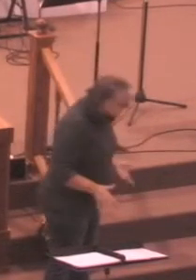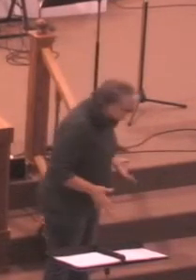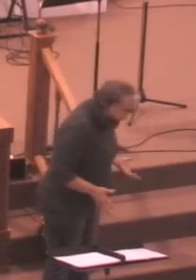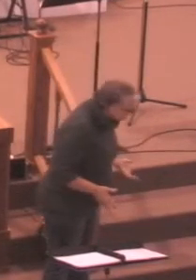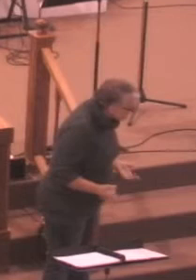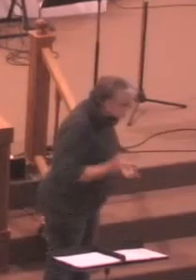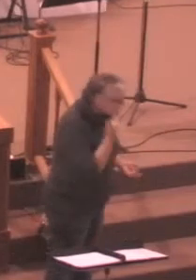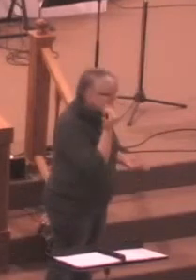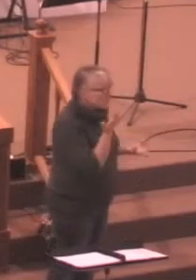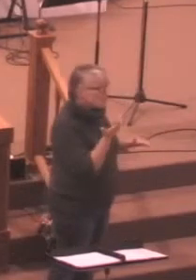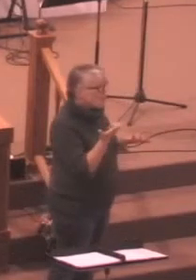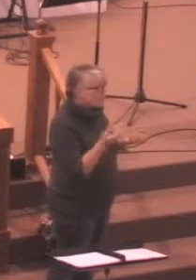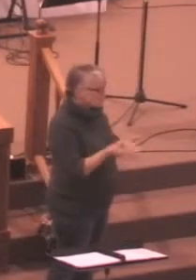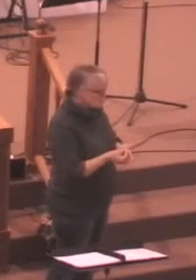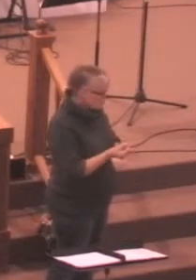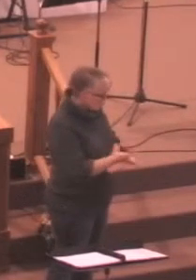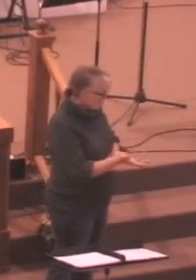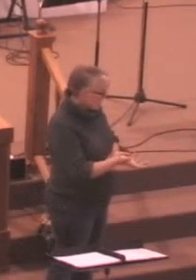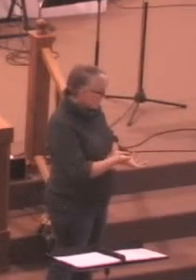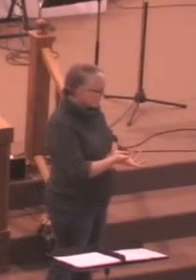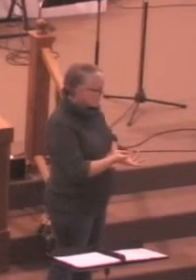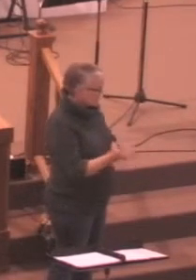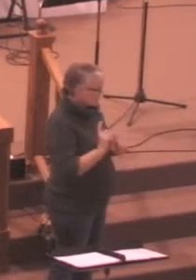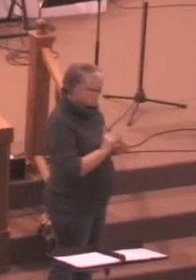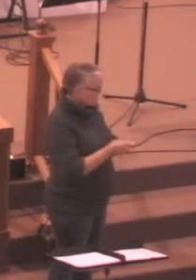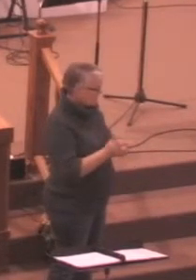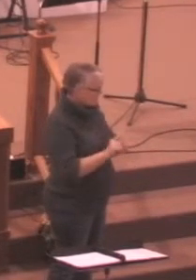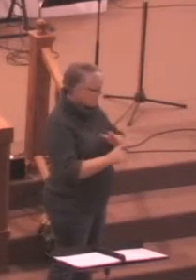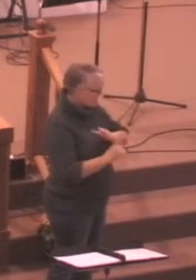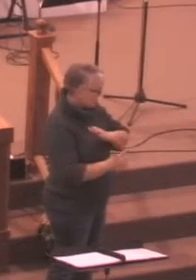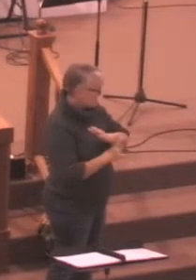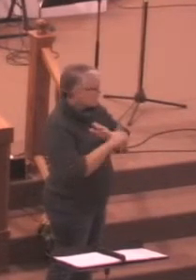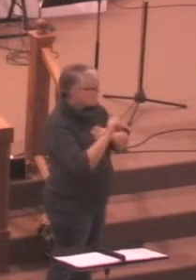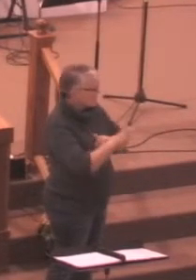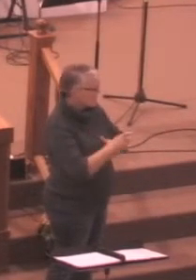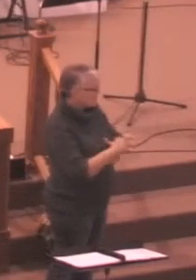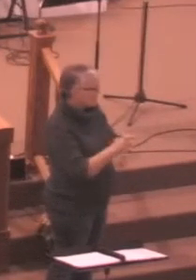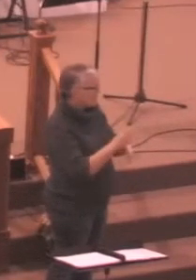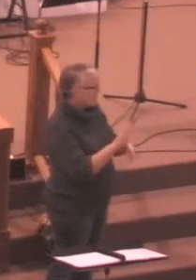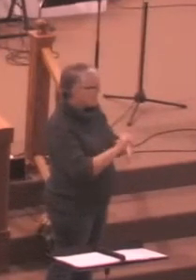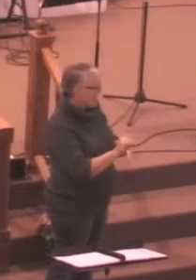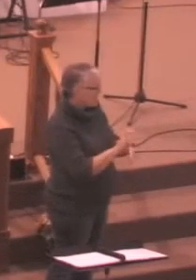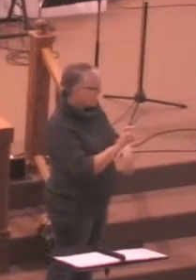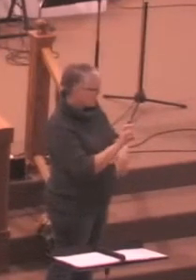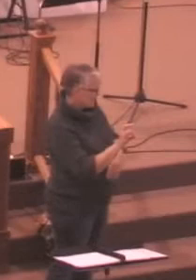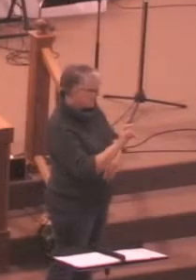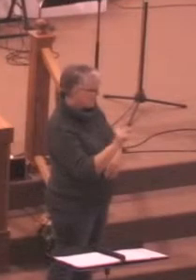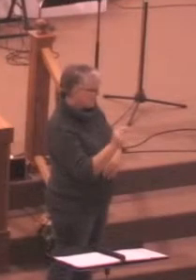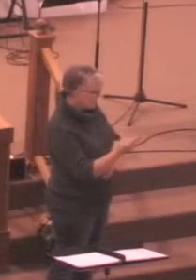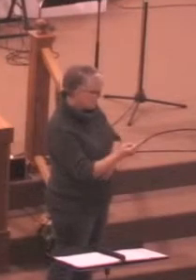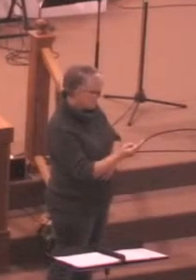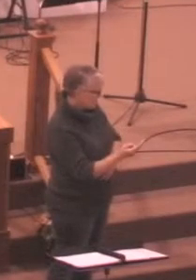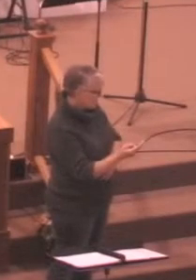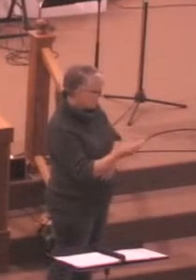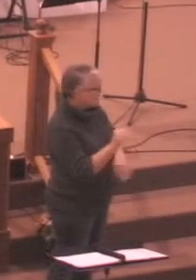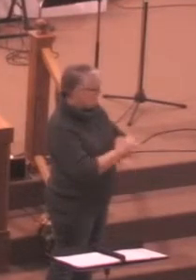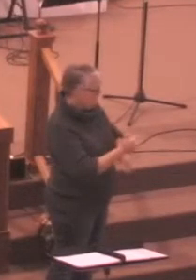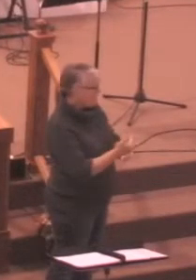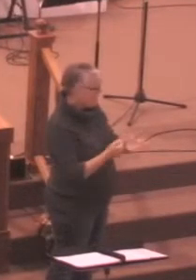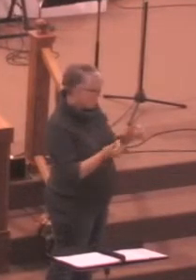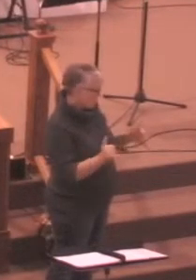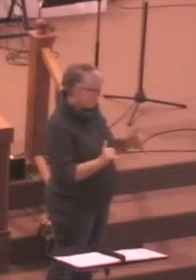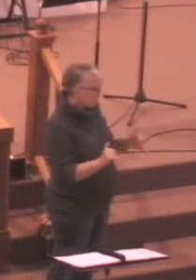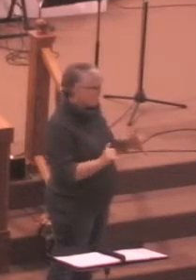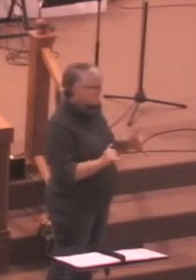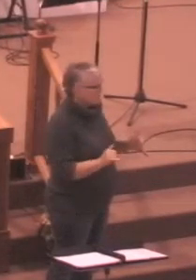to donate a basket, we will need them by the 7th, which is the night before the party. And if you will just come back to the